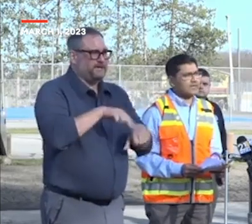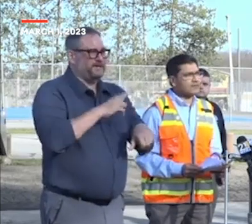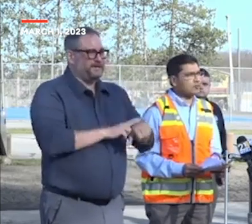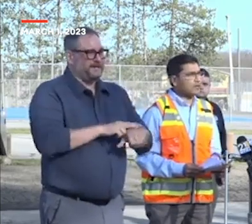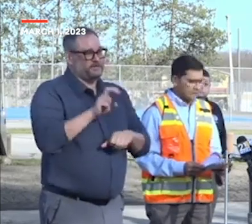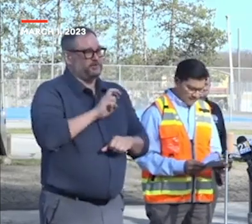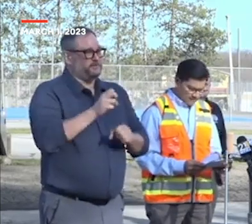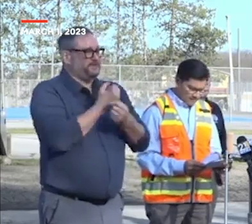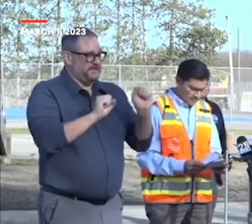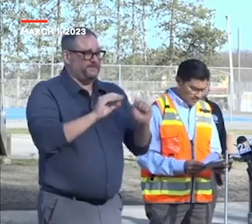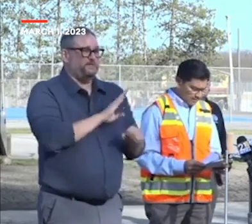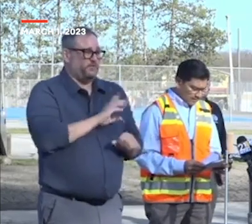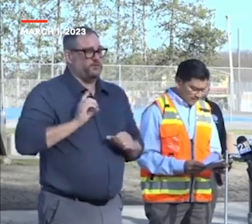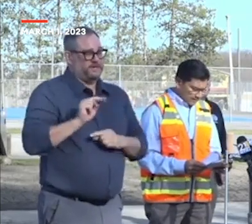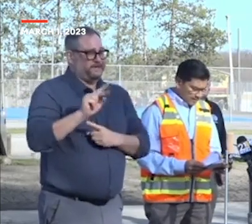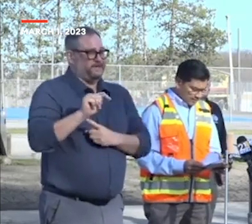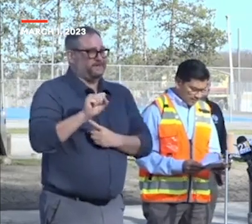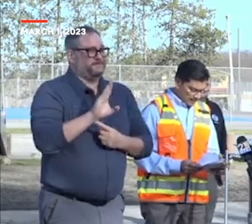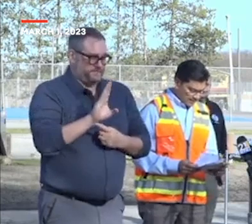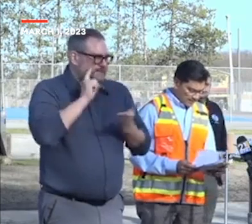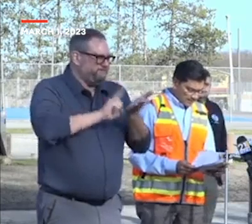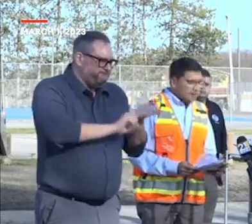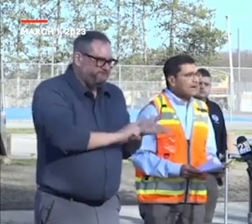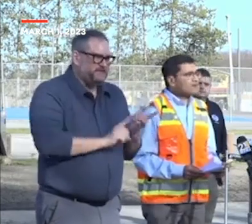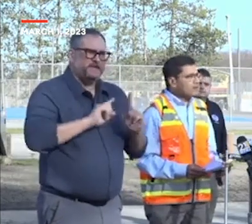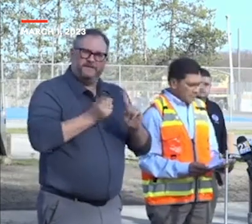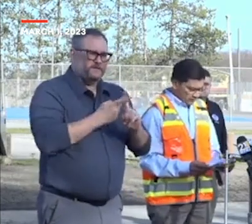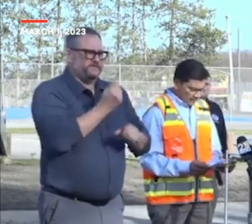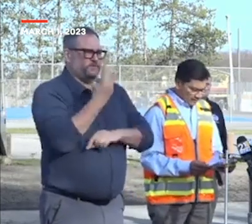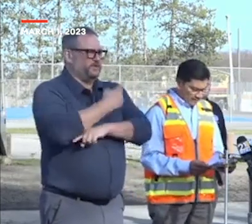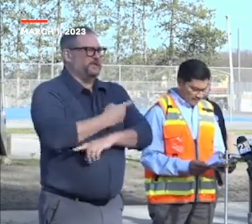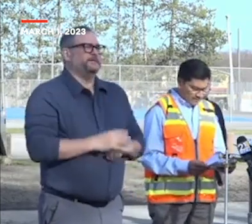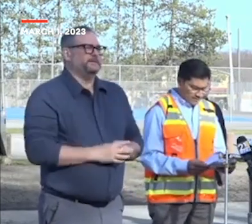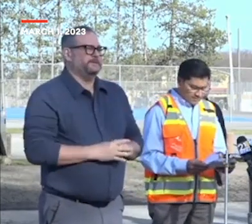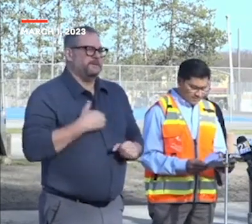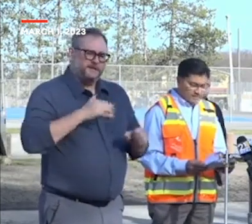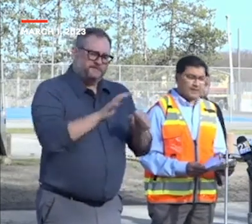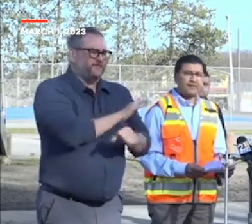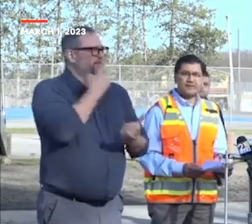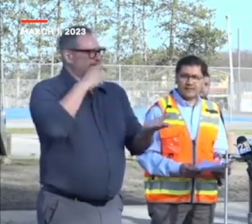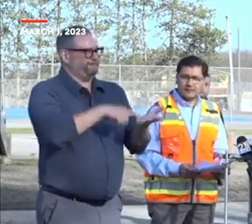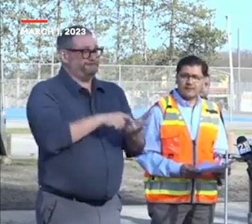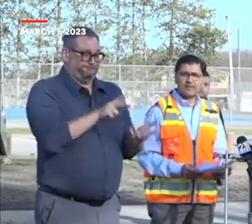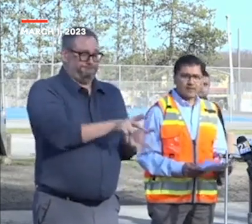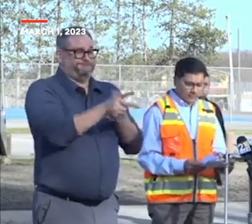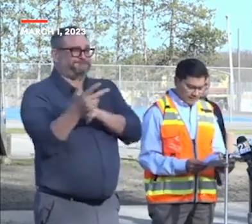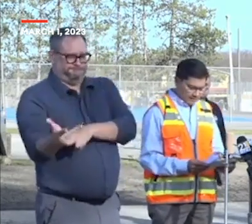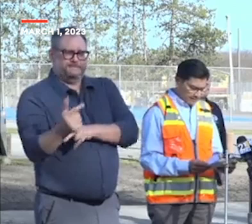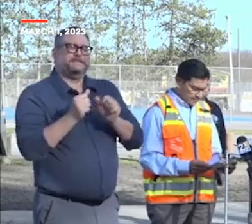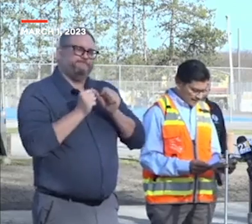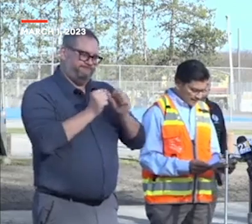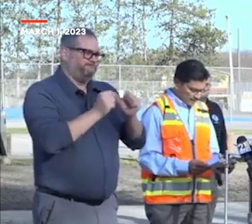Transportation Safety Board investigation in the initial days. I fully recognize this derailment continues to